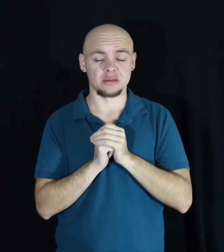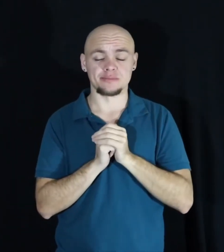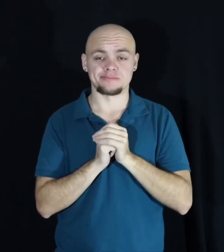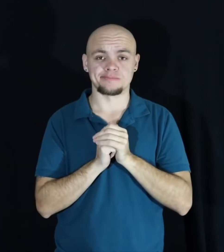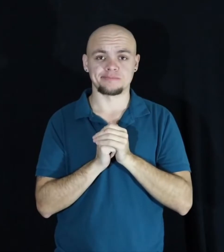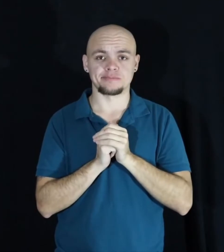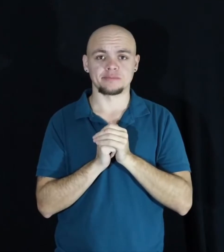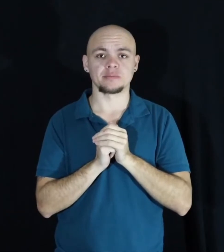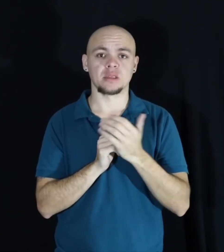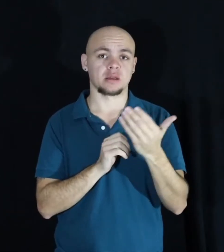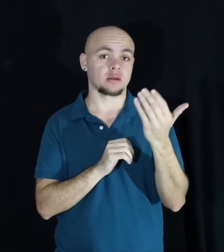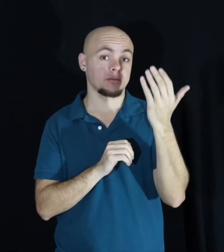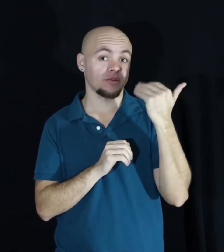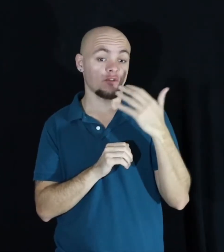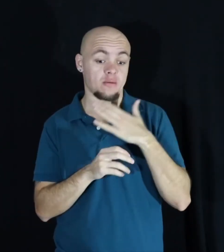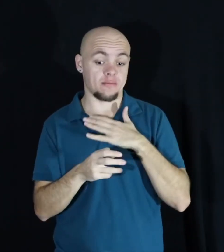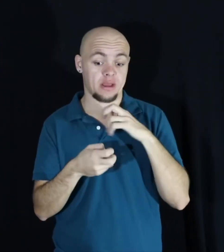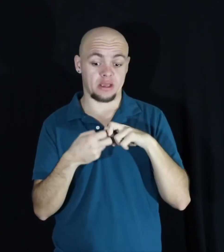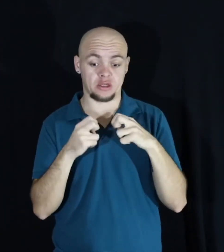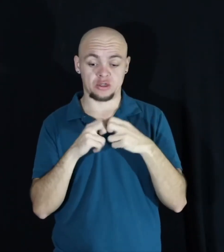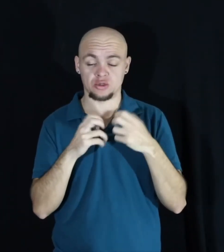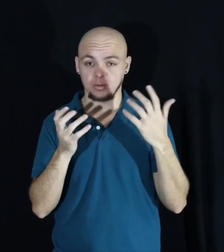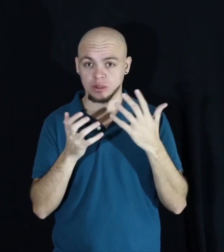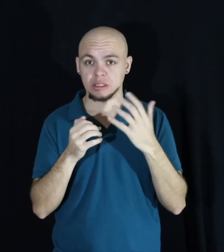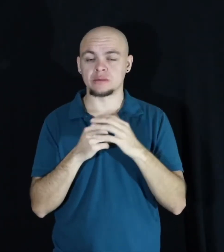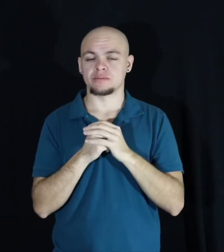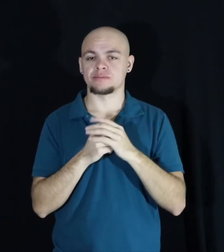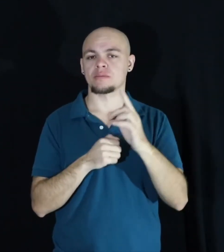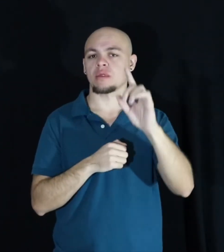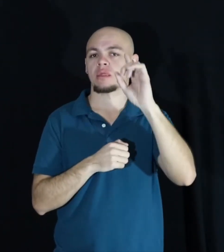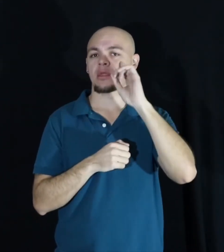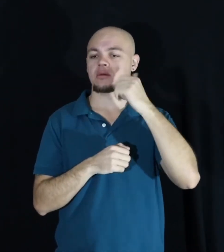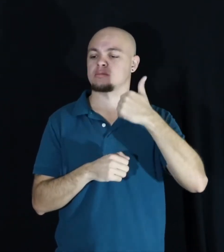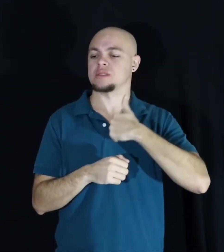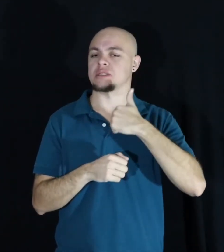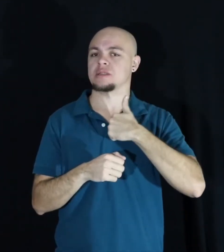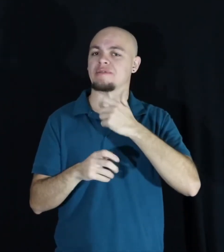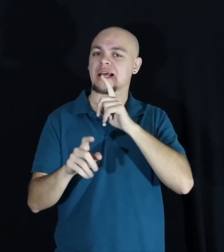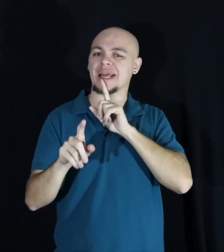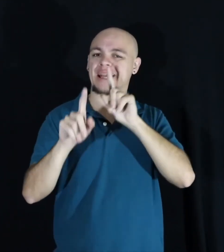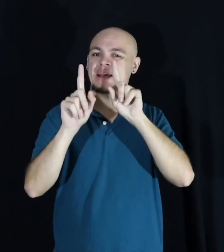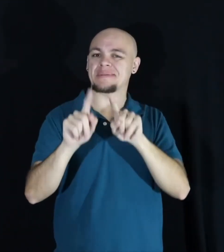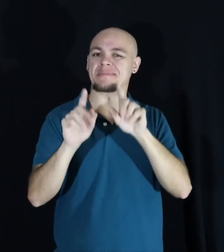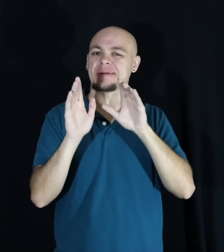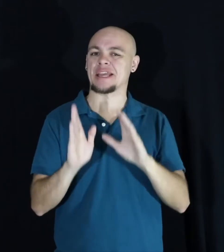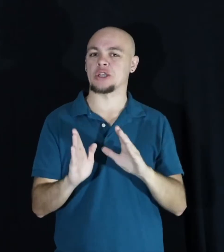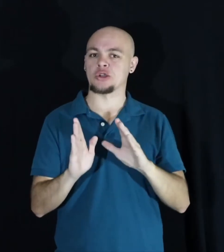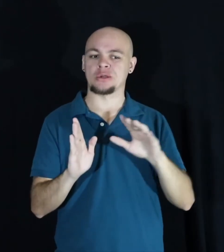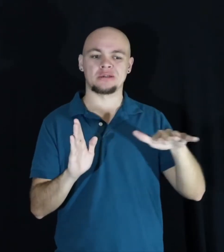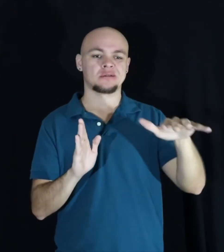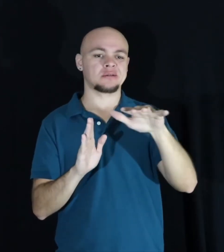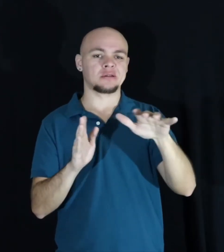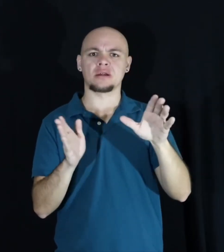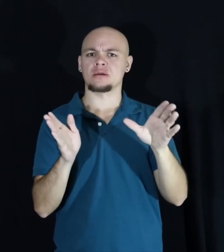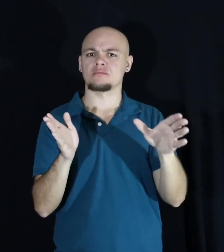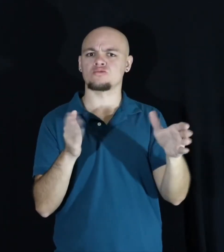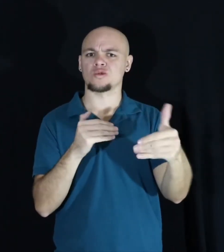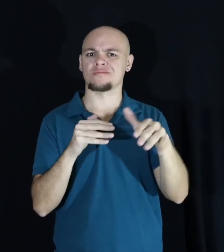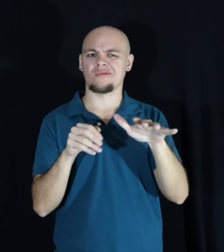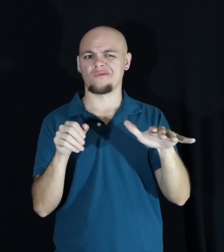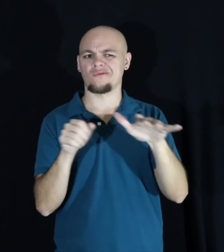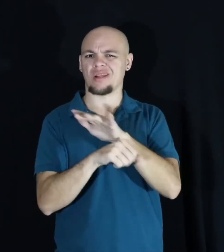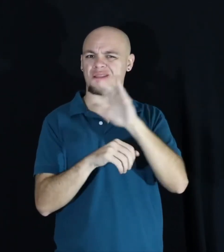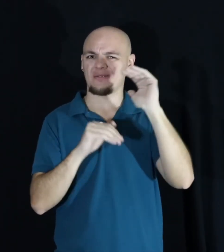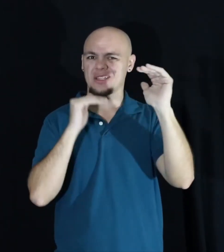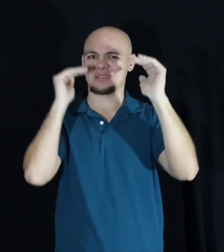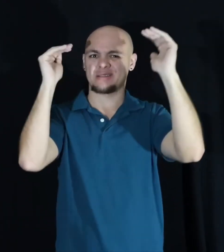So as I said before, my issue is that I never thought I could be the commander in a room of adults. But the realization